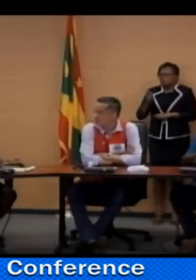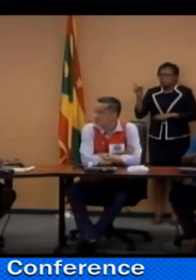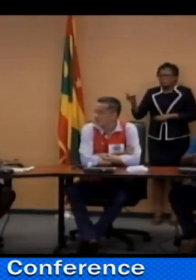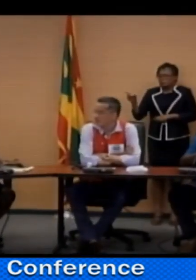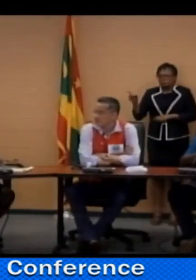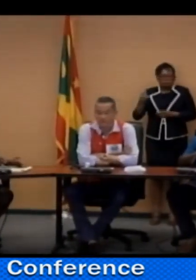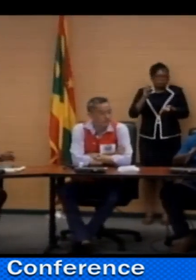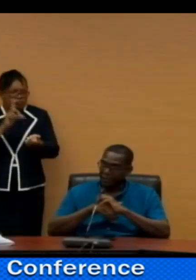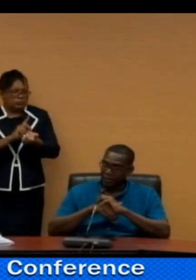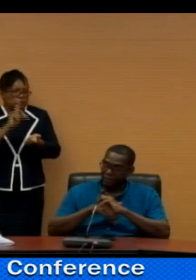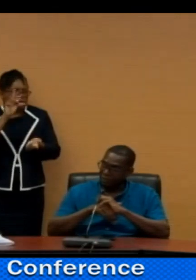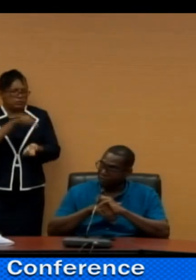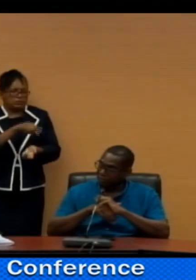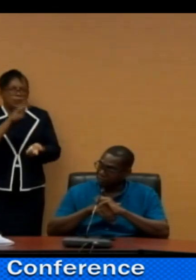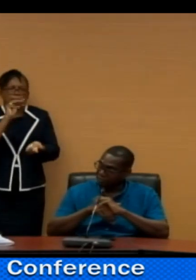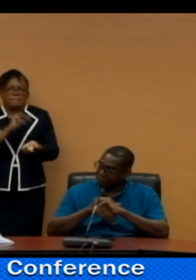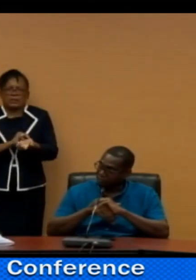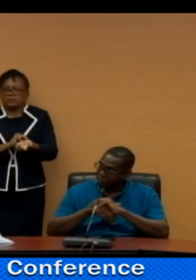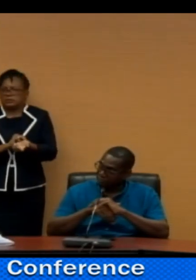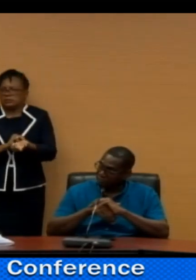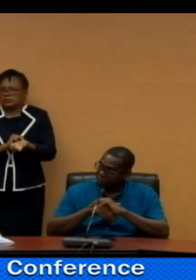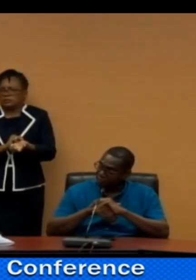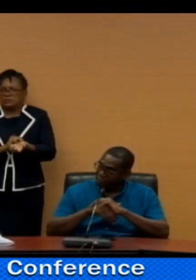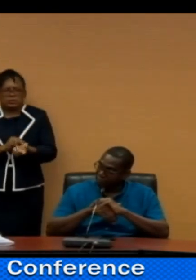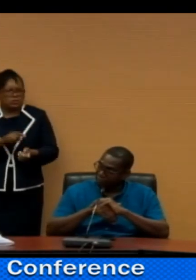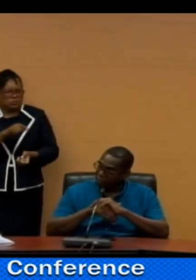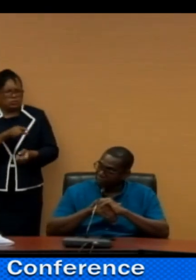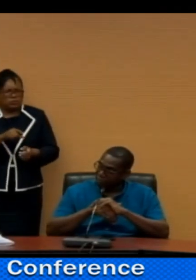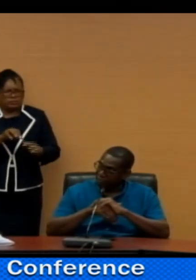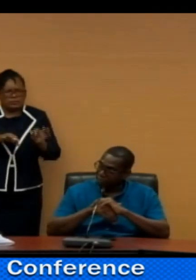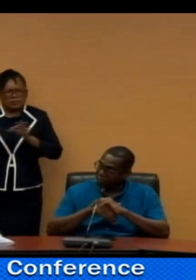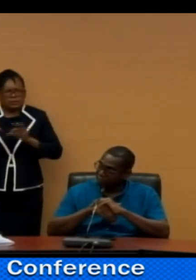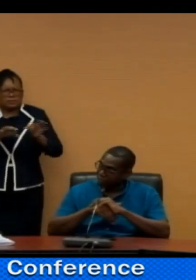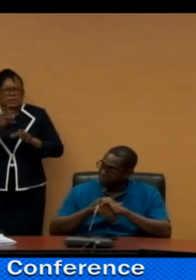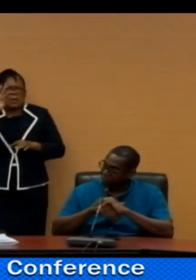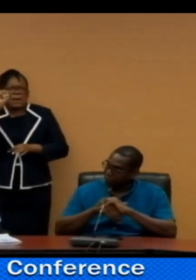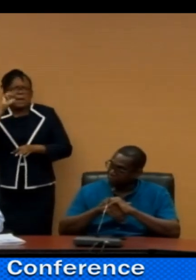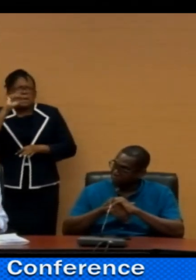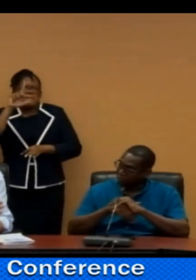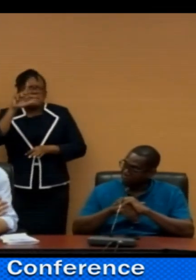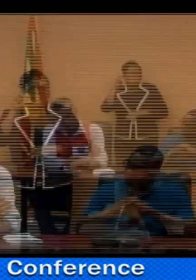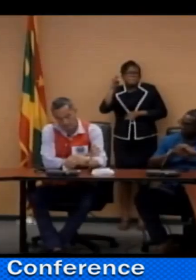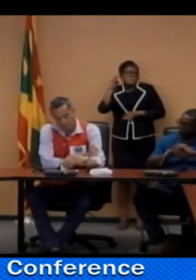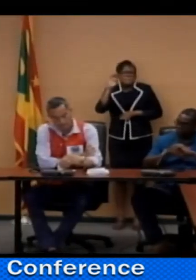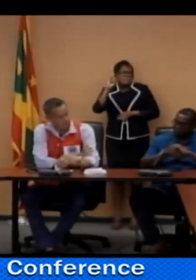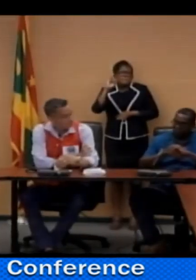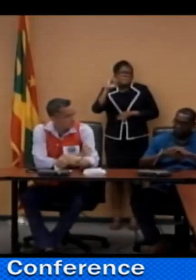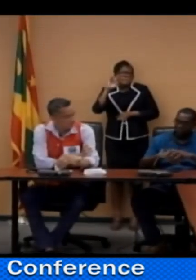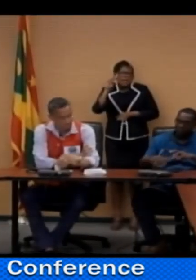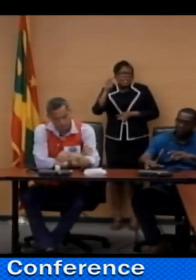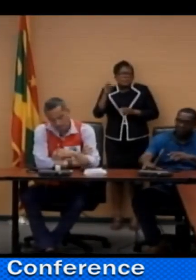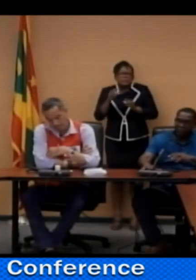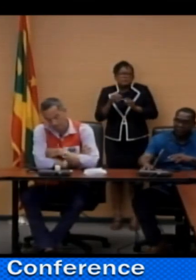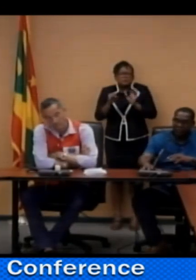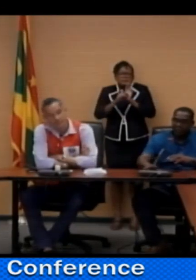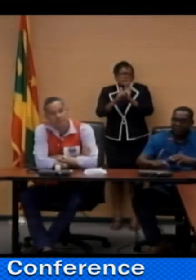Dr. Martin, can you explain so that people will be able to differentiate when we say mild symptoms, what exactly are we talking about here?